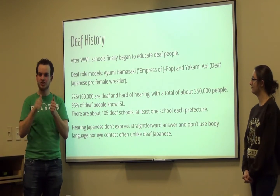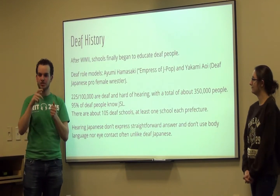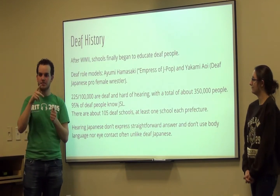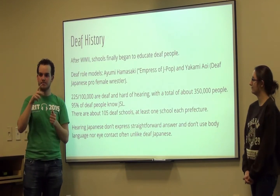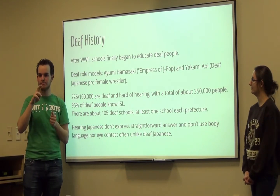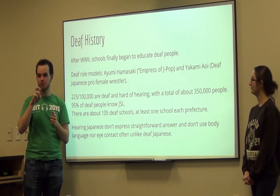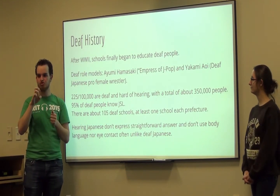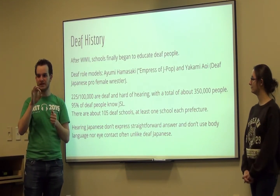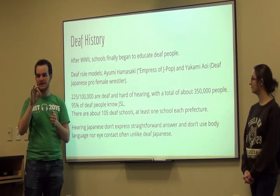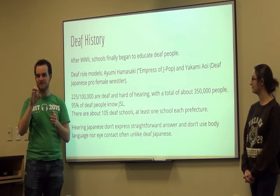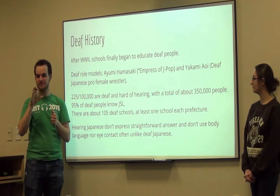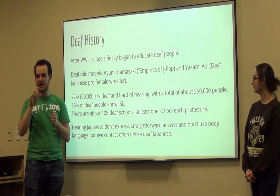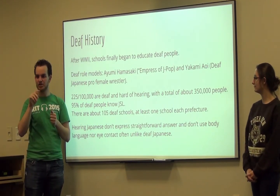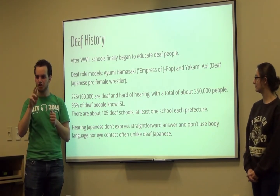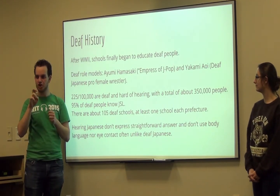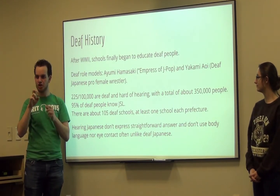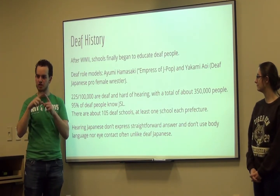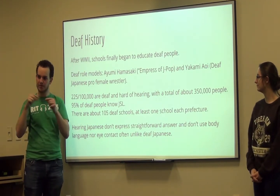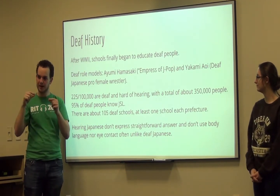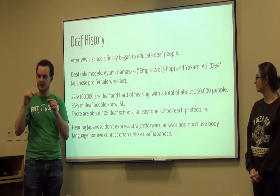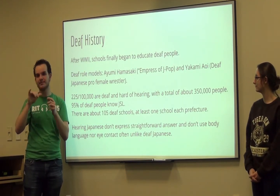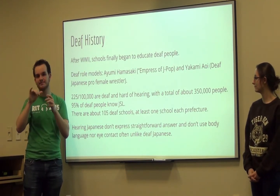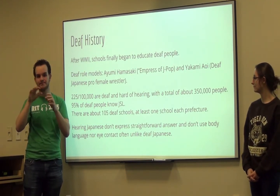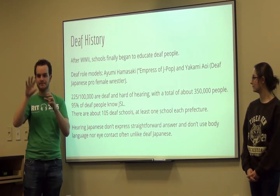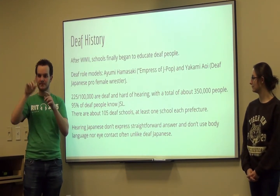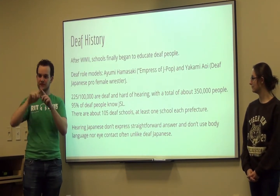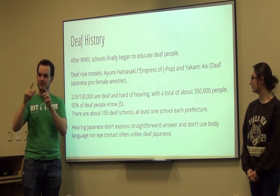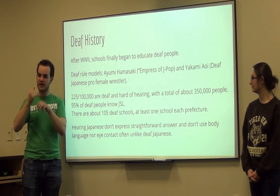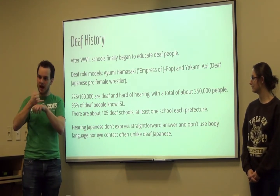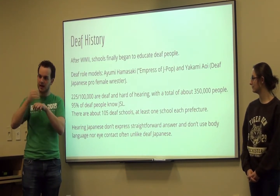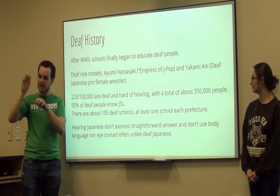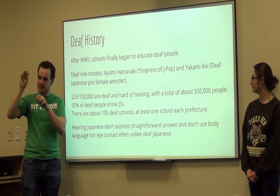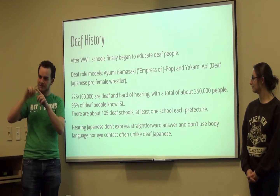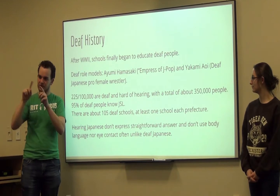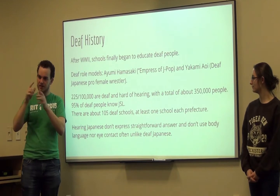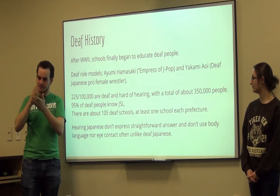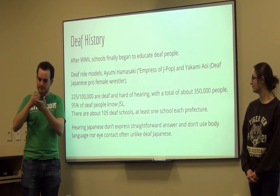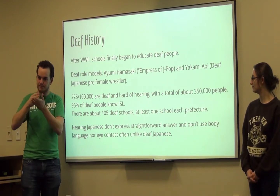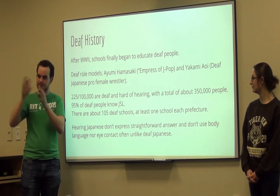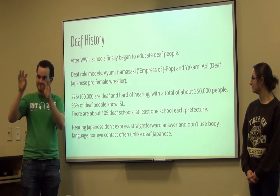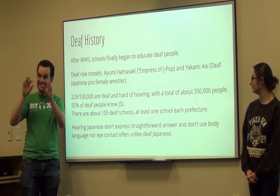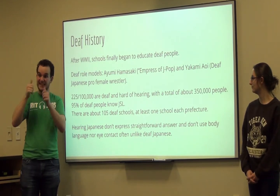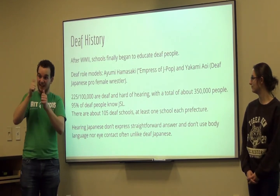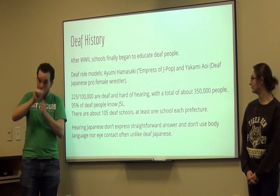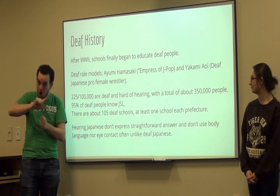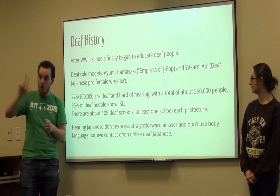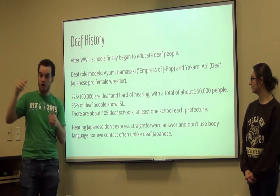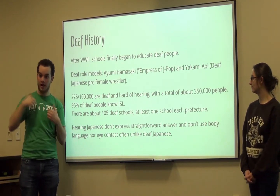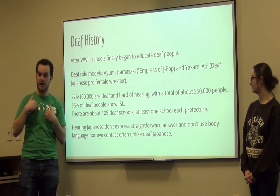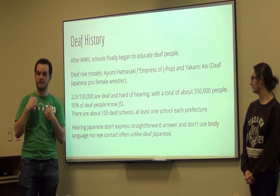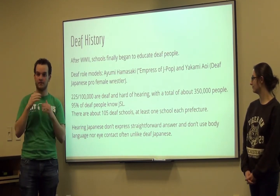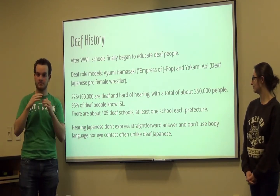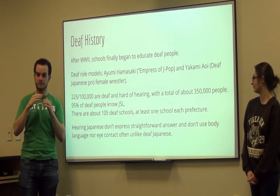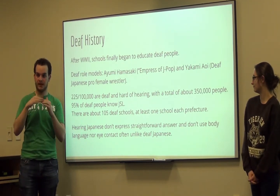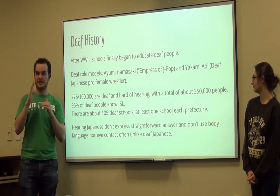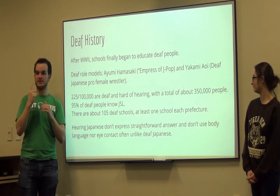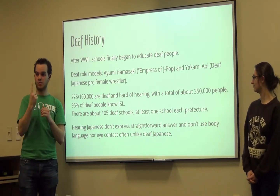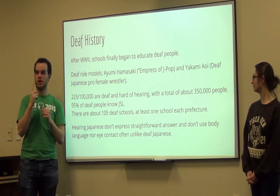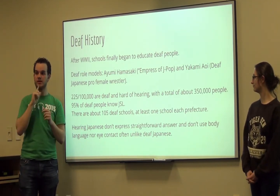and JSL. And in each prefecture, and the different islands, they all have